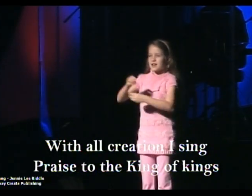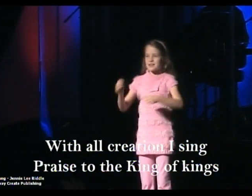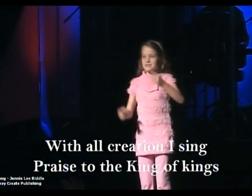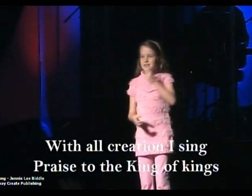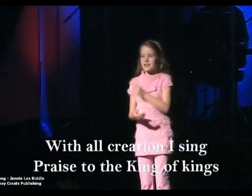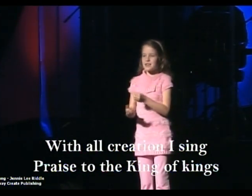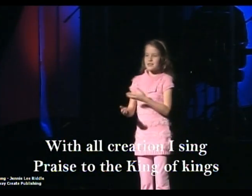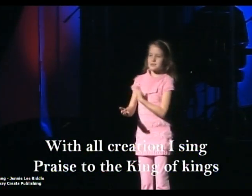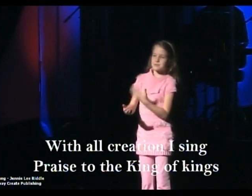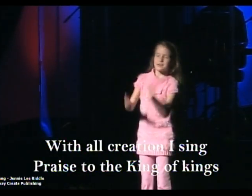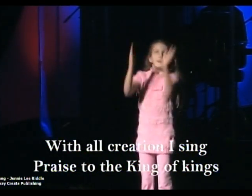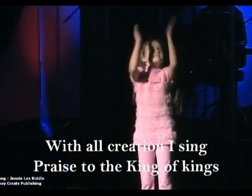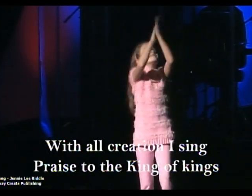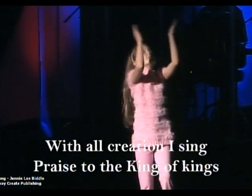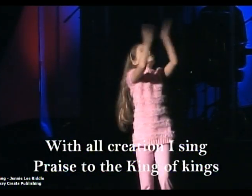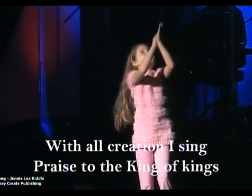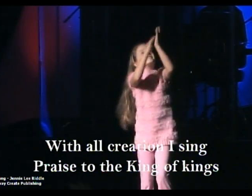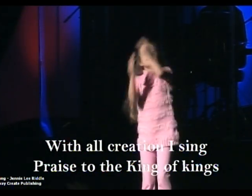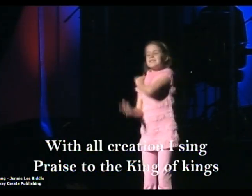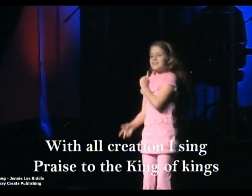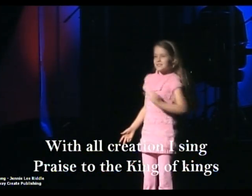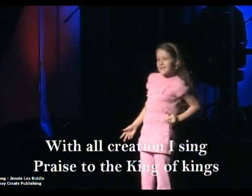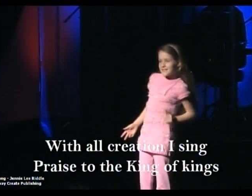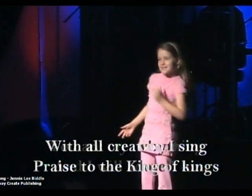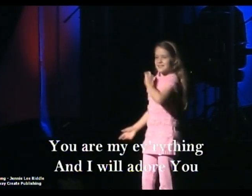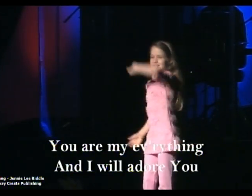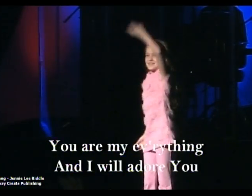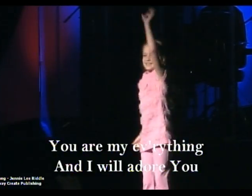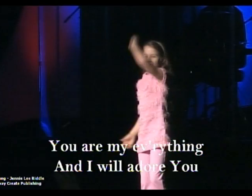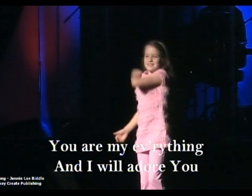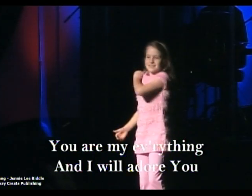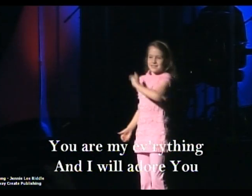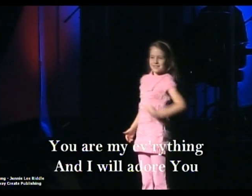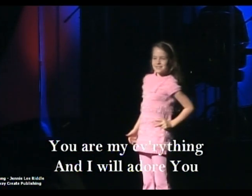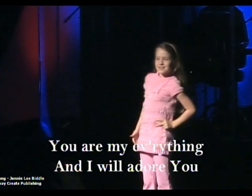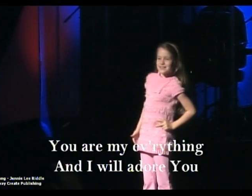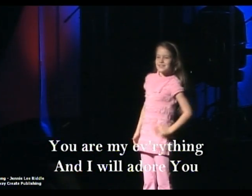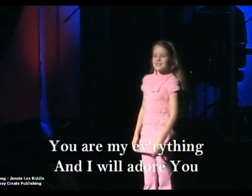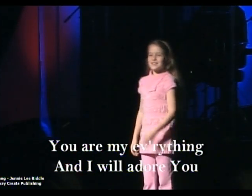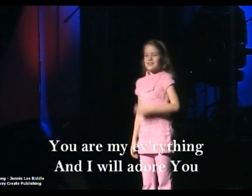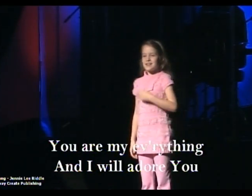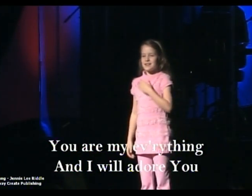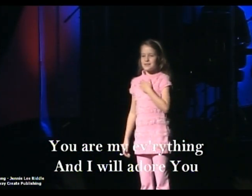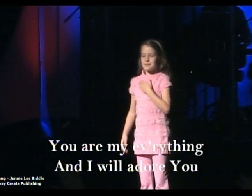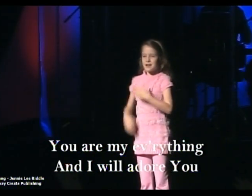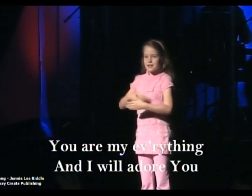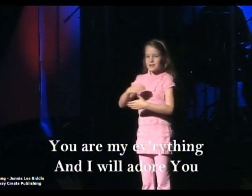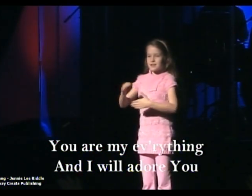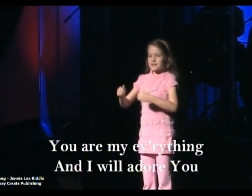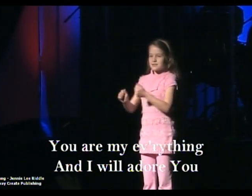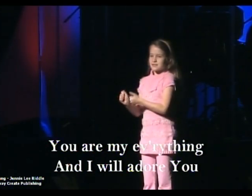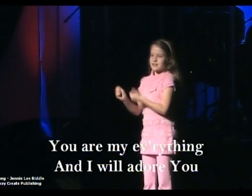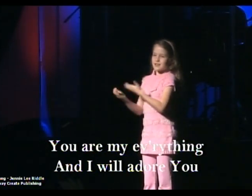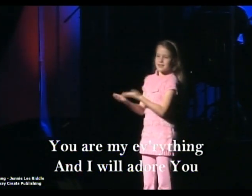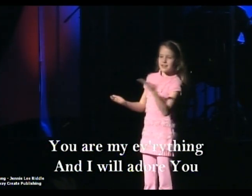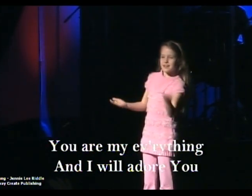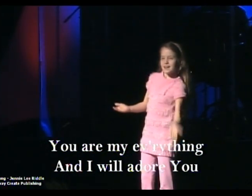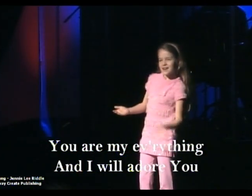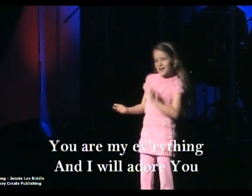I sing praise to the King of kings. You are my everything and